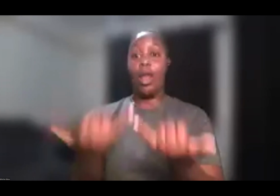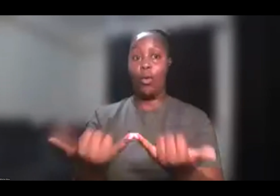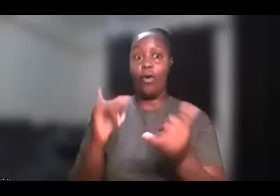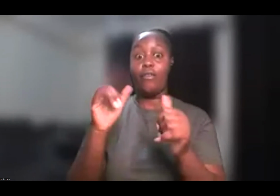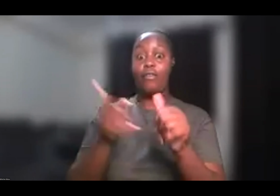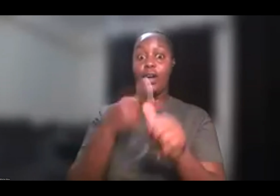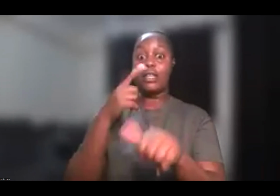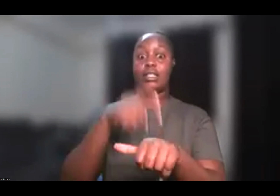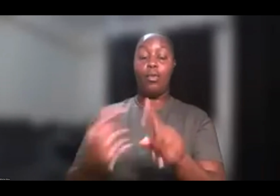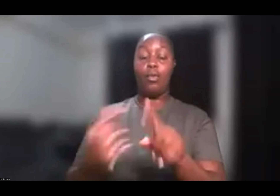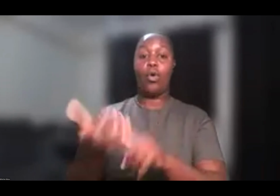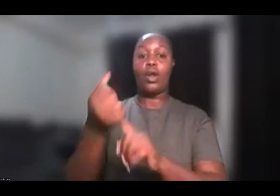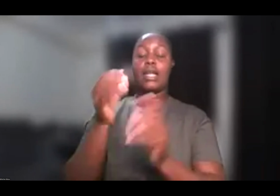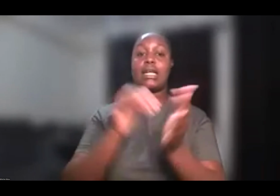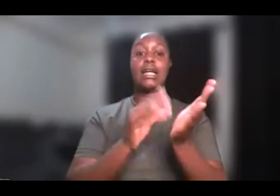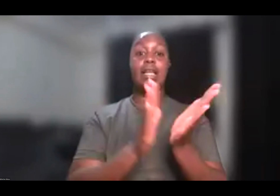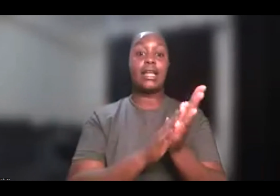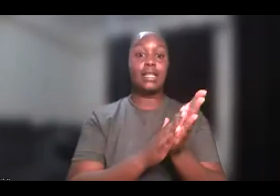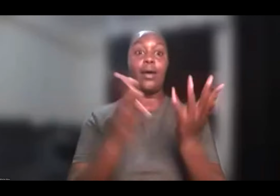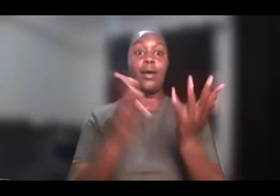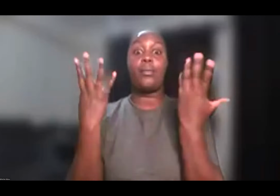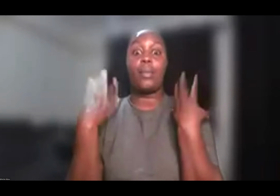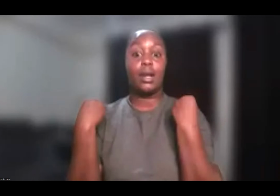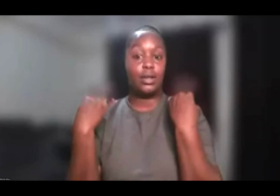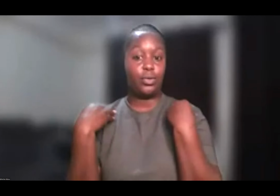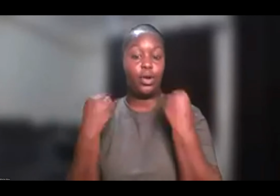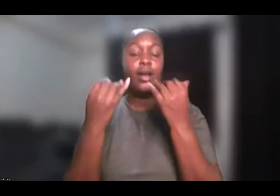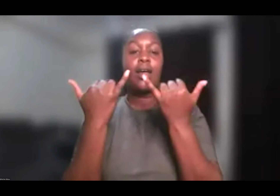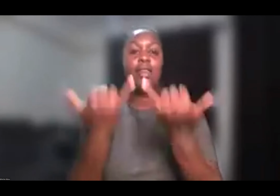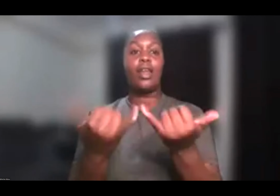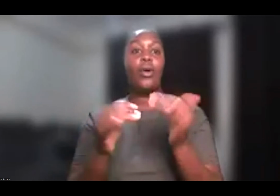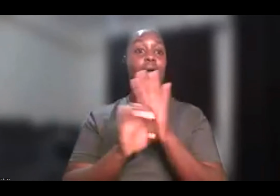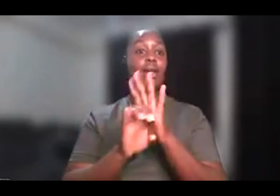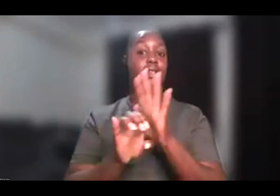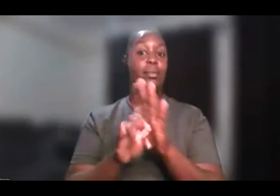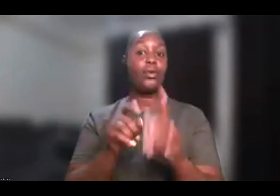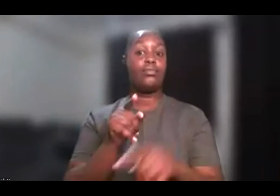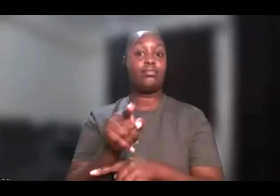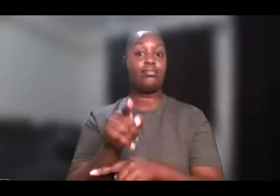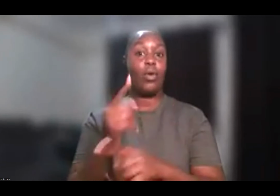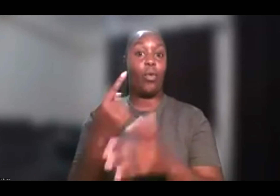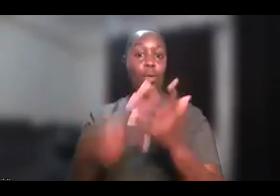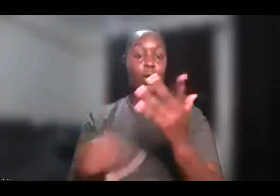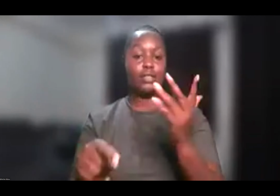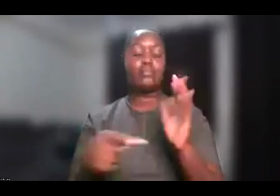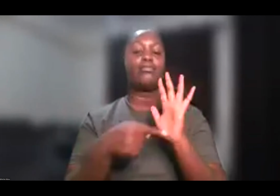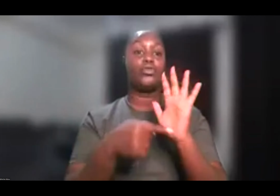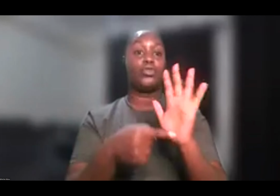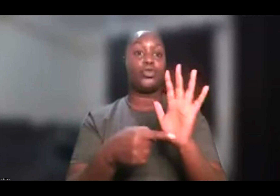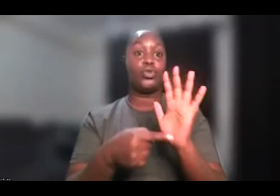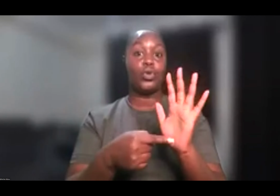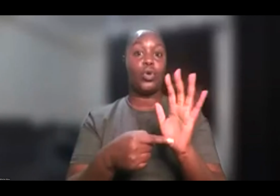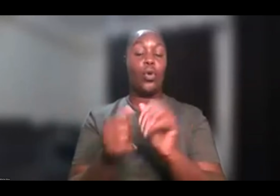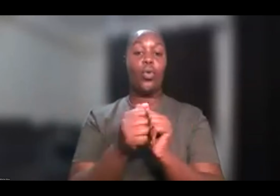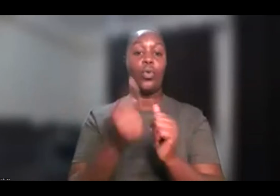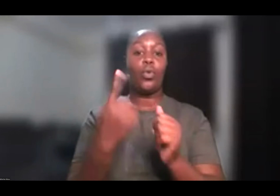are some example of this data set that we can show you with the consent of the sign language